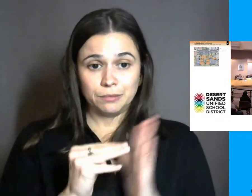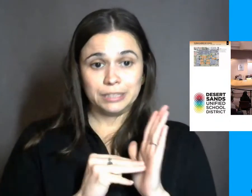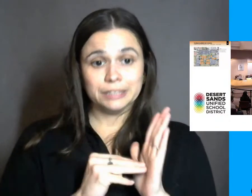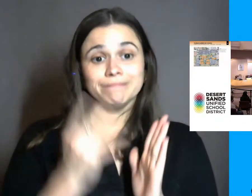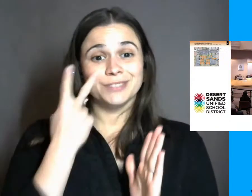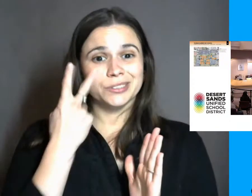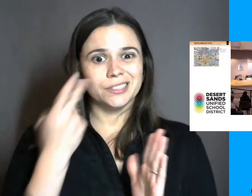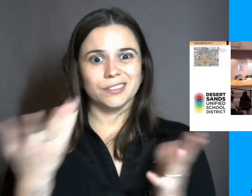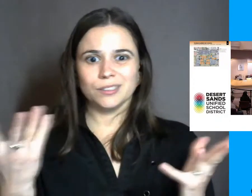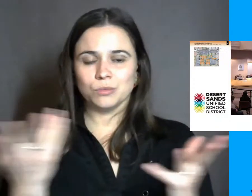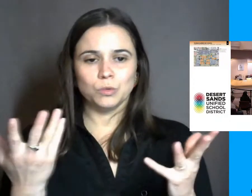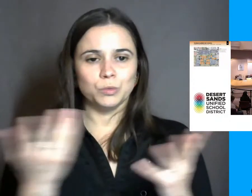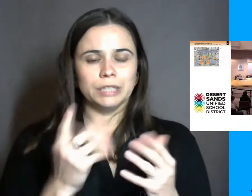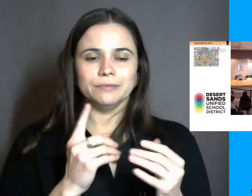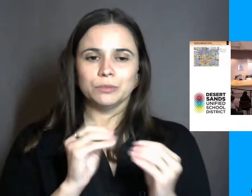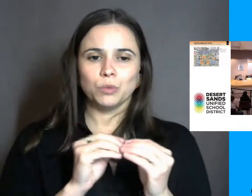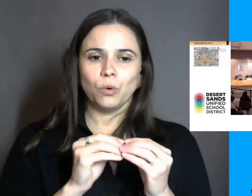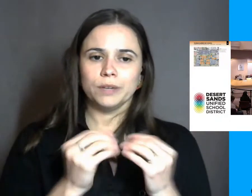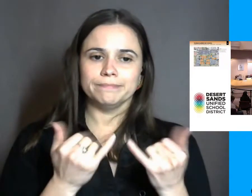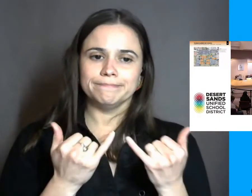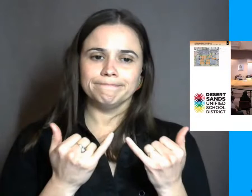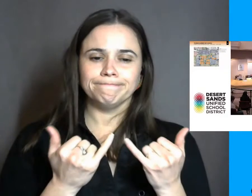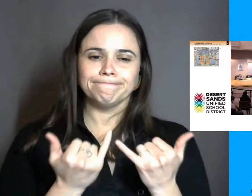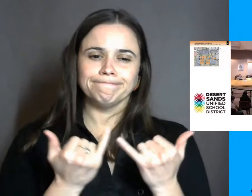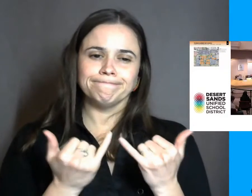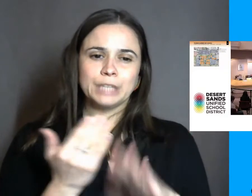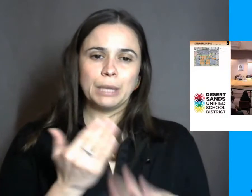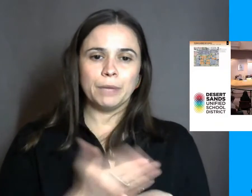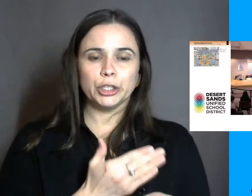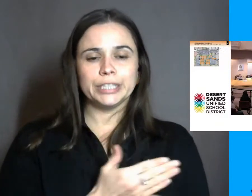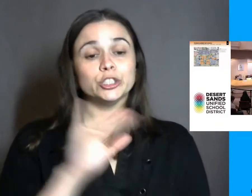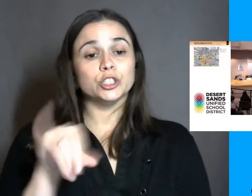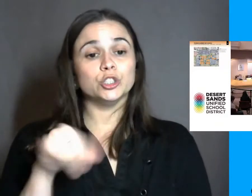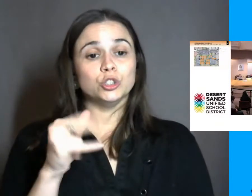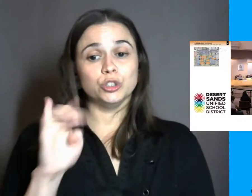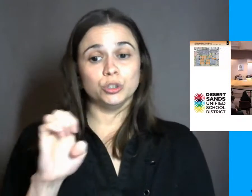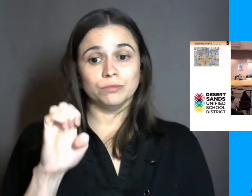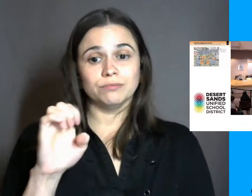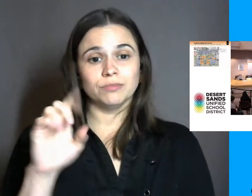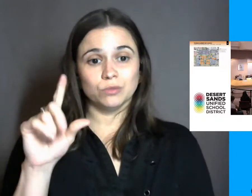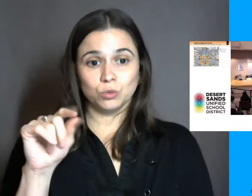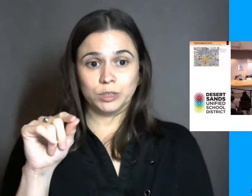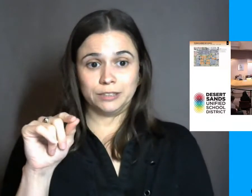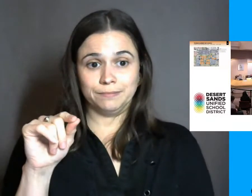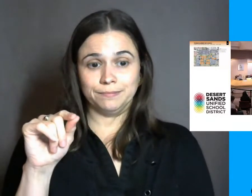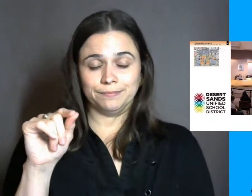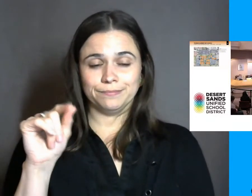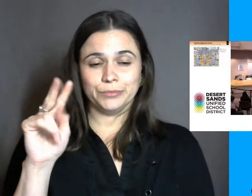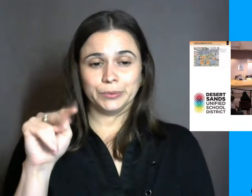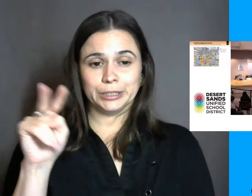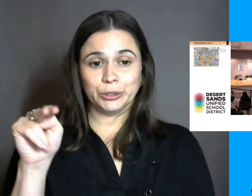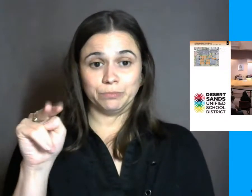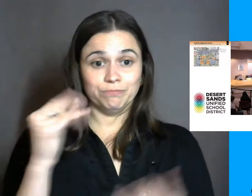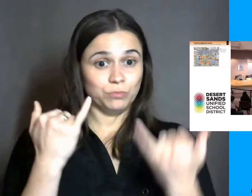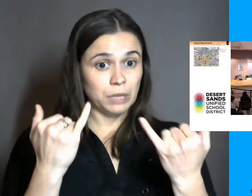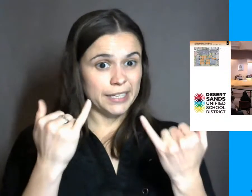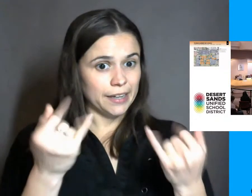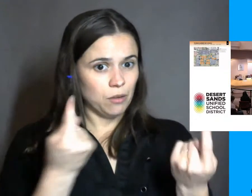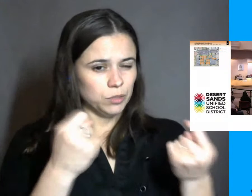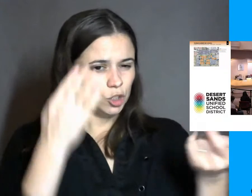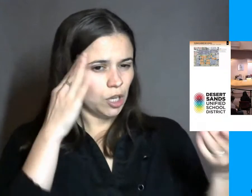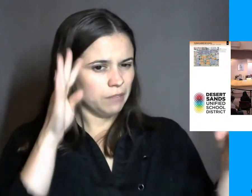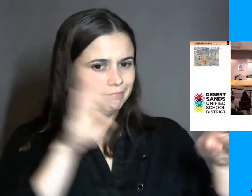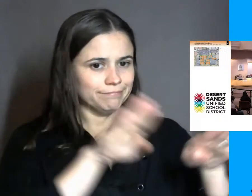we have this starting in June of 2022. This one is currently out to bid right now. And we're looking at wrapping this up